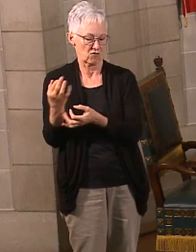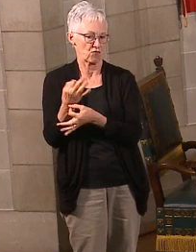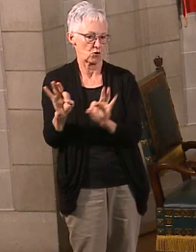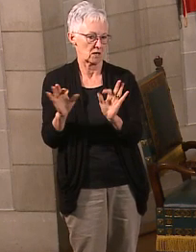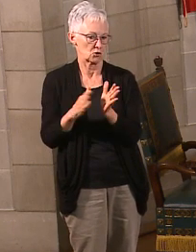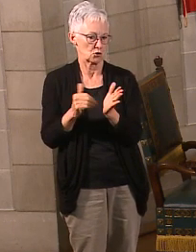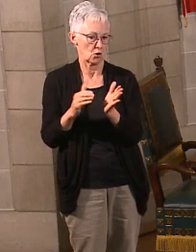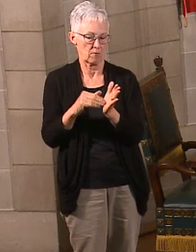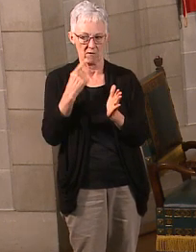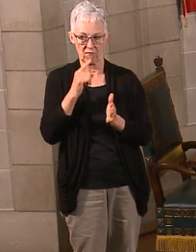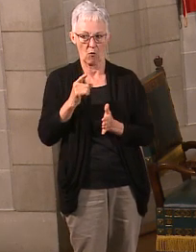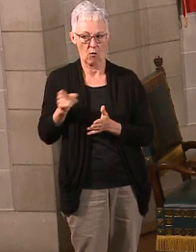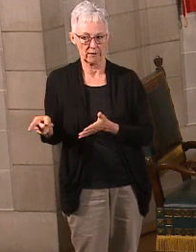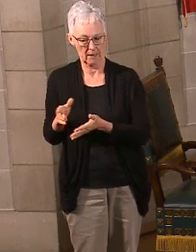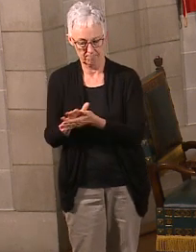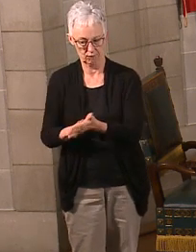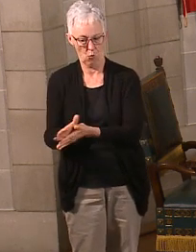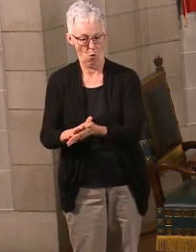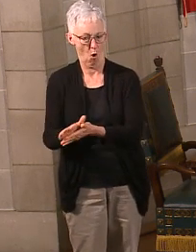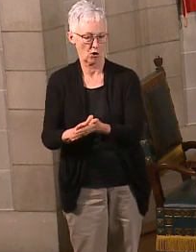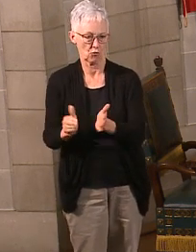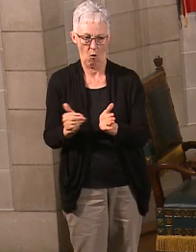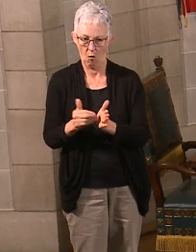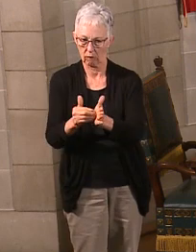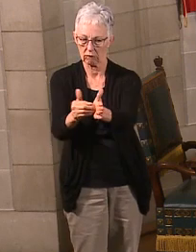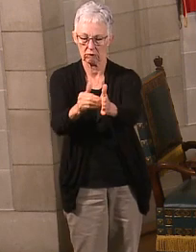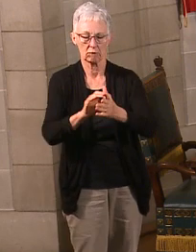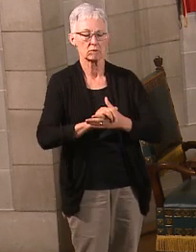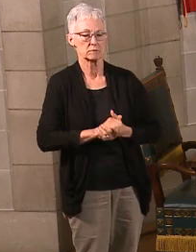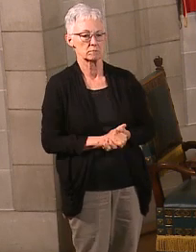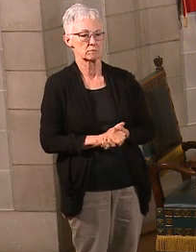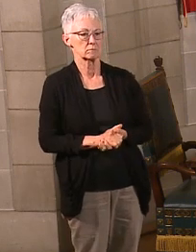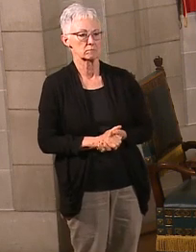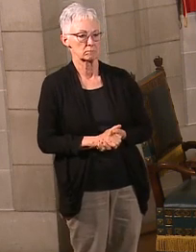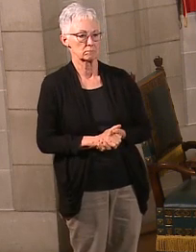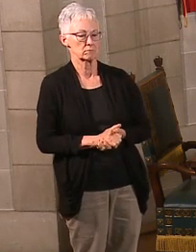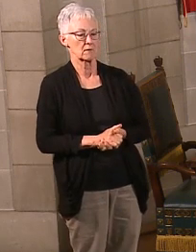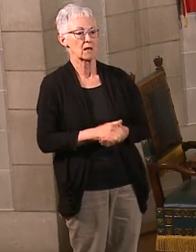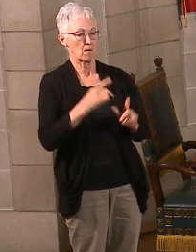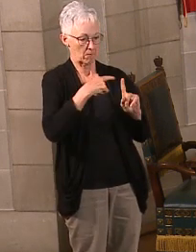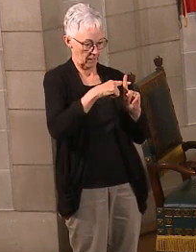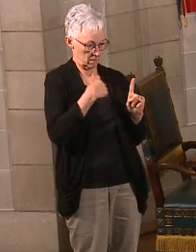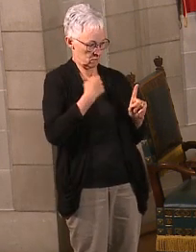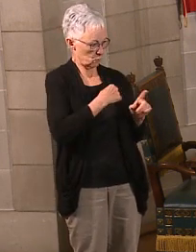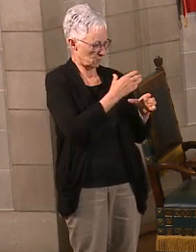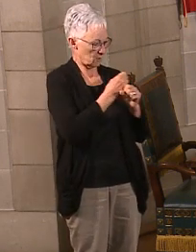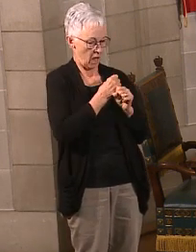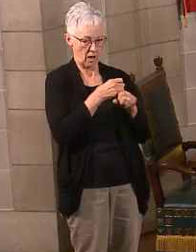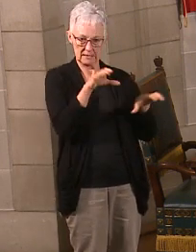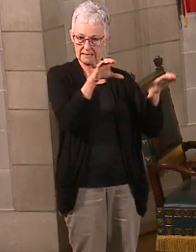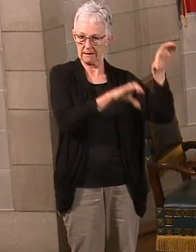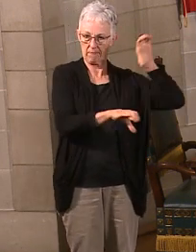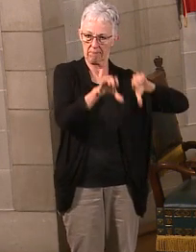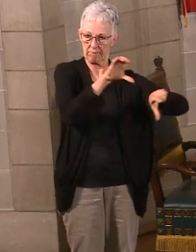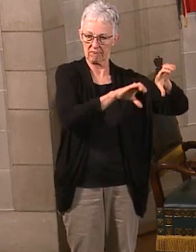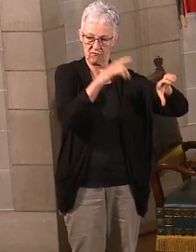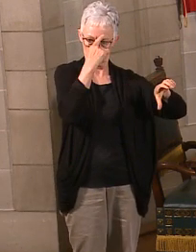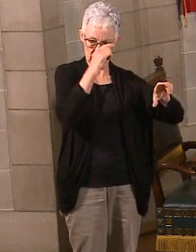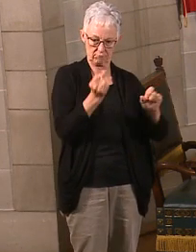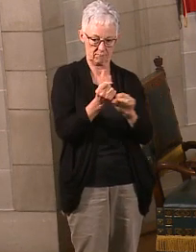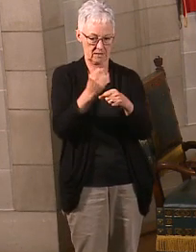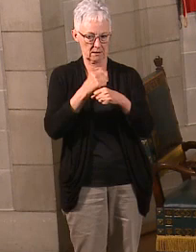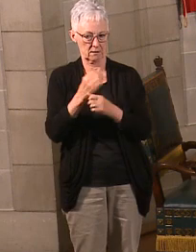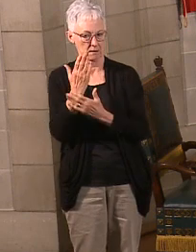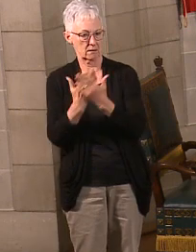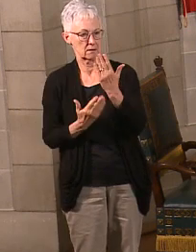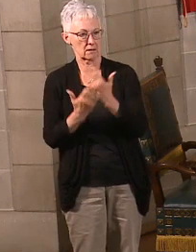And then we were finally able to get all the pieces necessary to make hand sanitizer. The governor's been talking about our hand